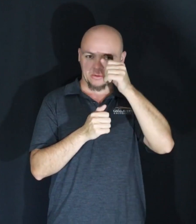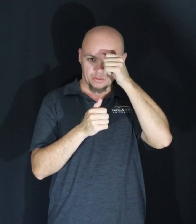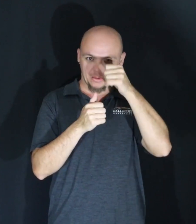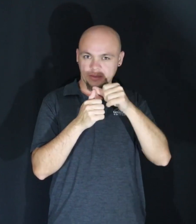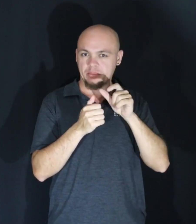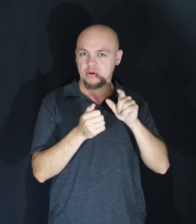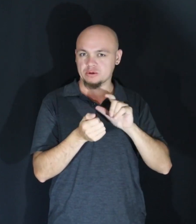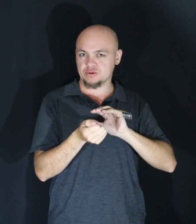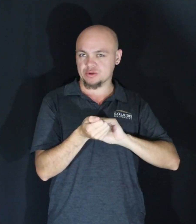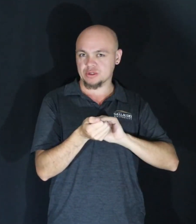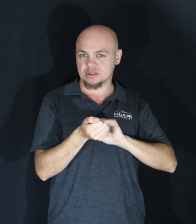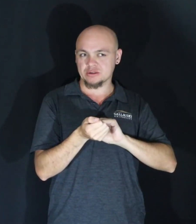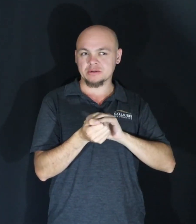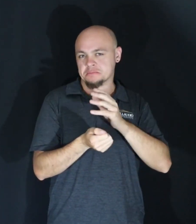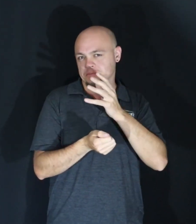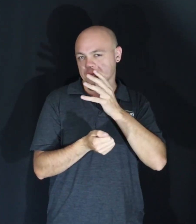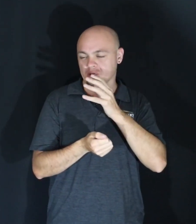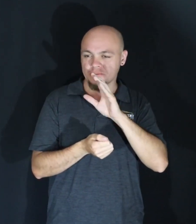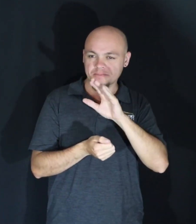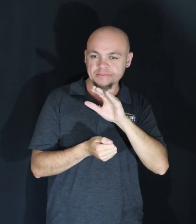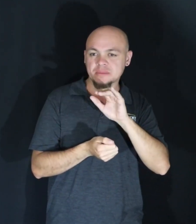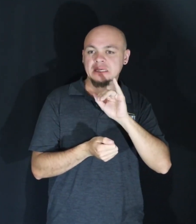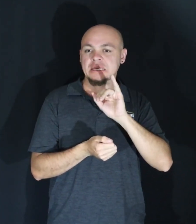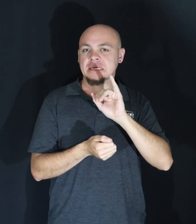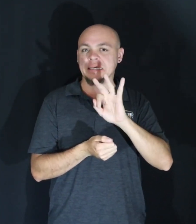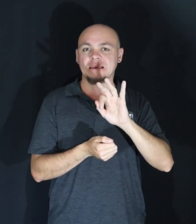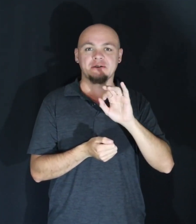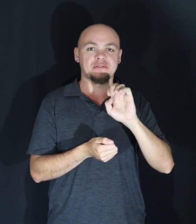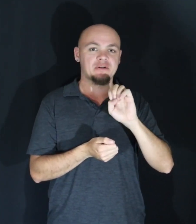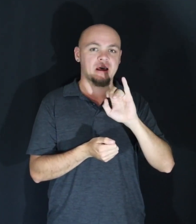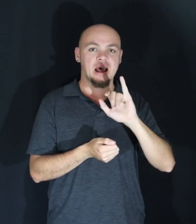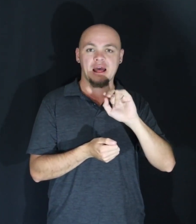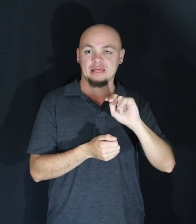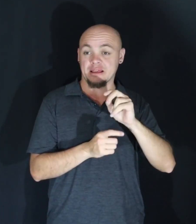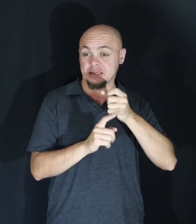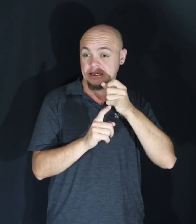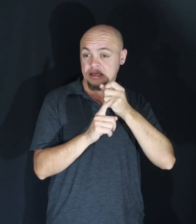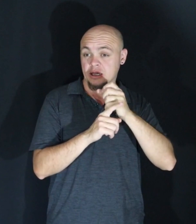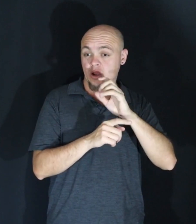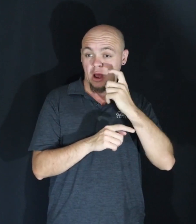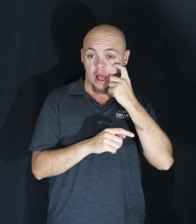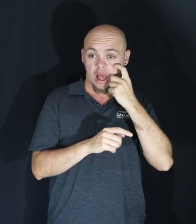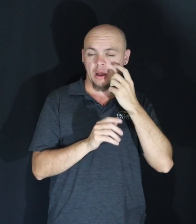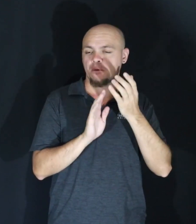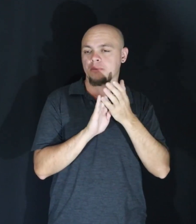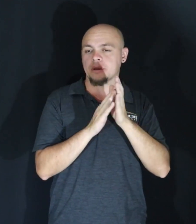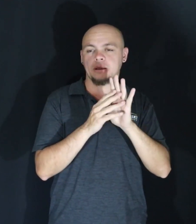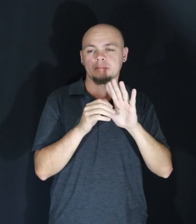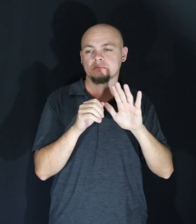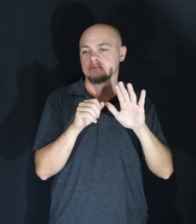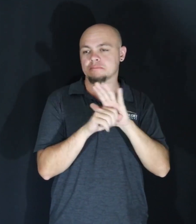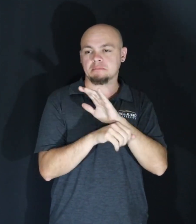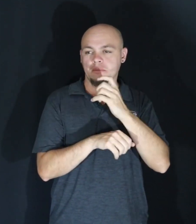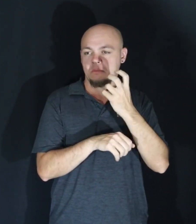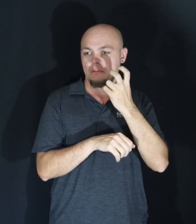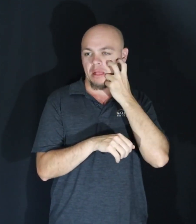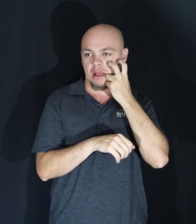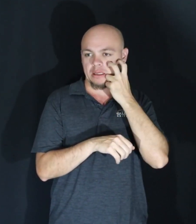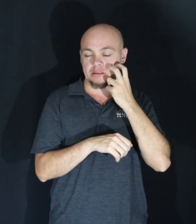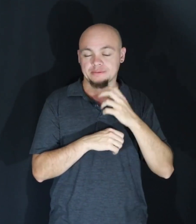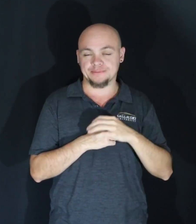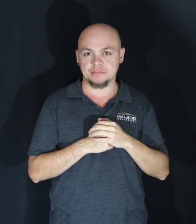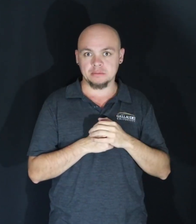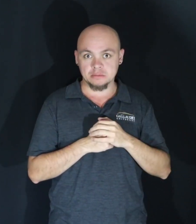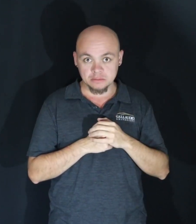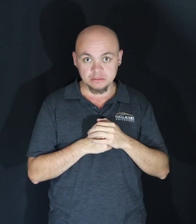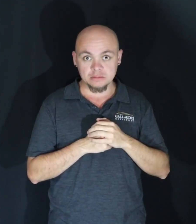hearing the doctor tell my mother, if Eileen ever gets hit in the eye, she will go totally blind. Can you imagine